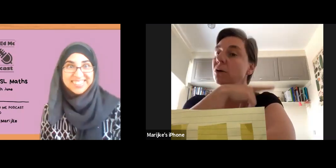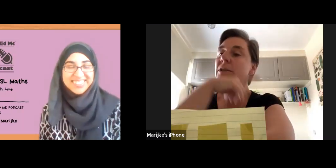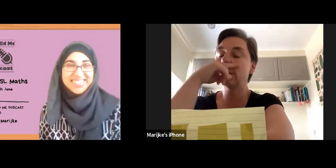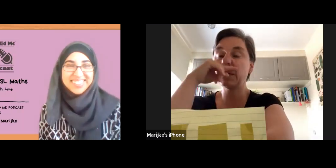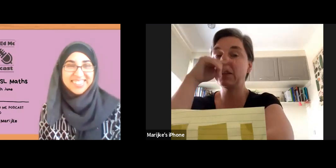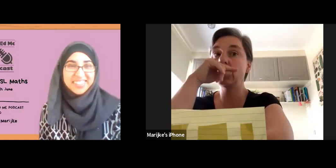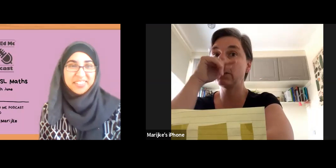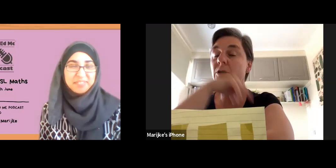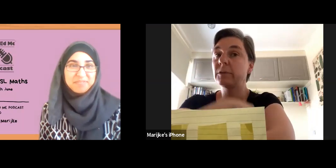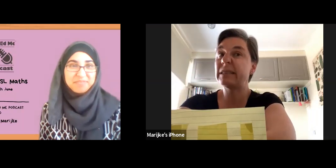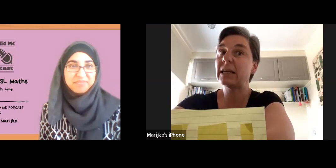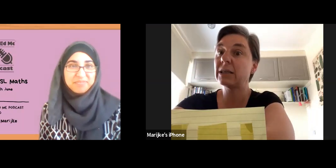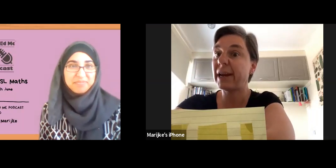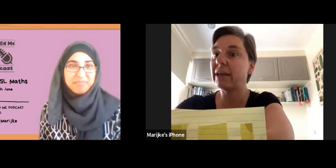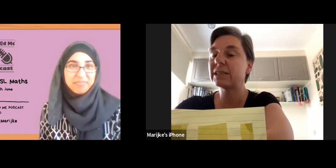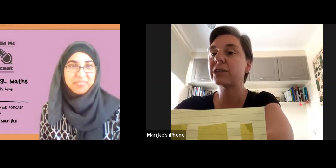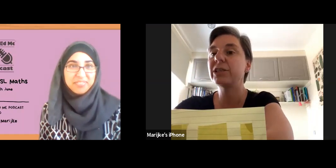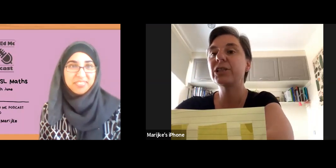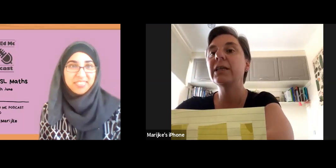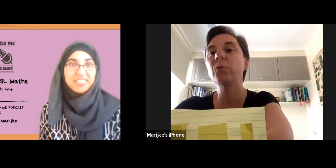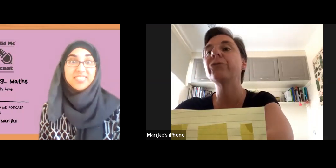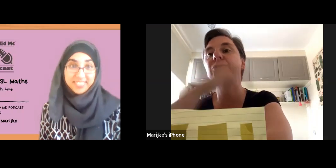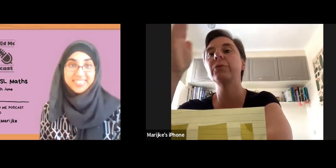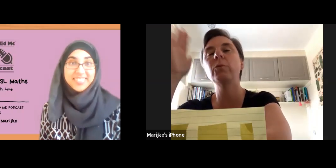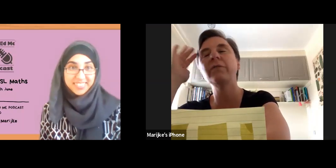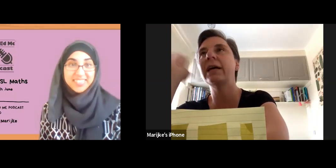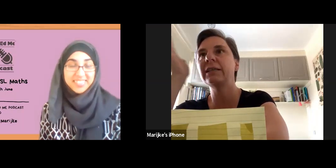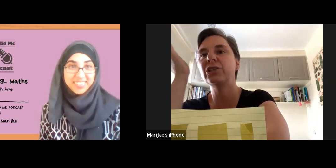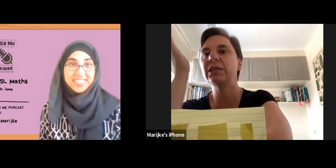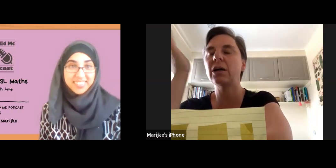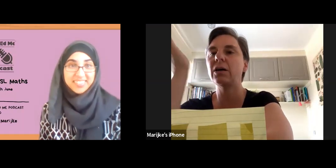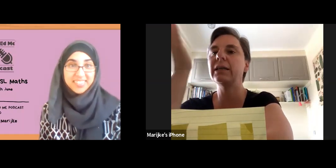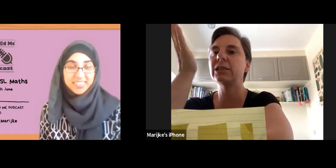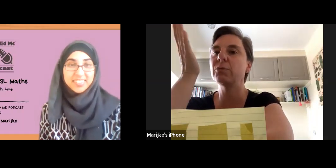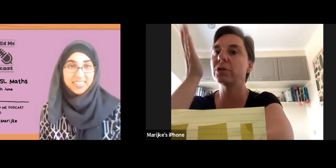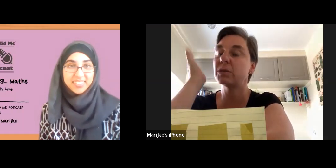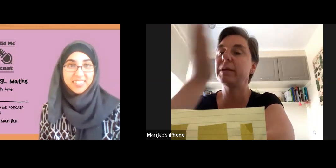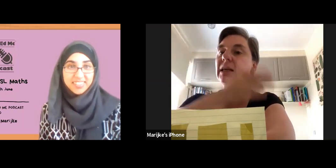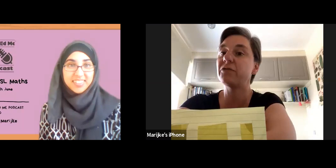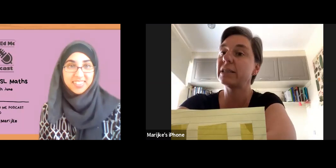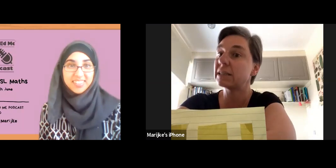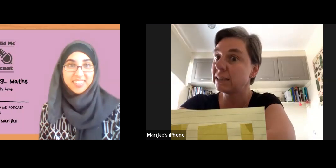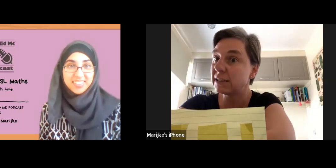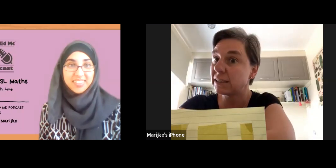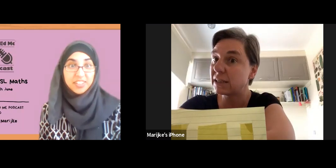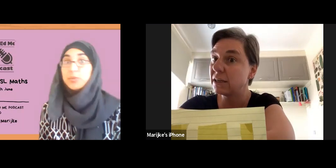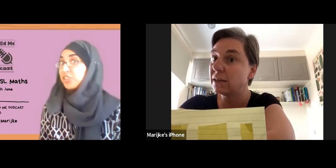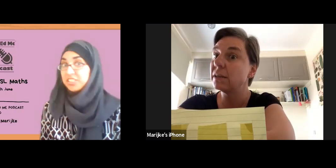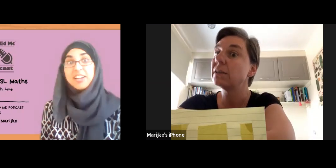daughter, who's going to be starting her A-levels, actually, she wants to. One of the ideas she's got is she wants to be a forensic scientist. Well, you need to get on.